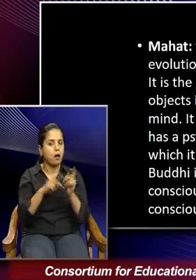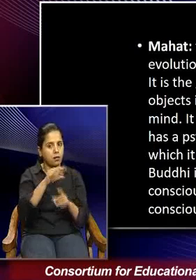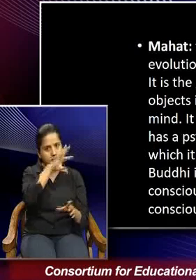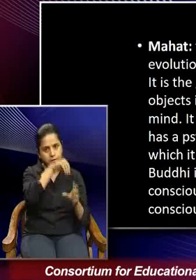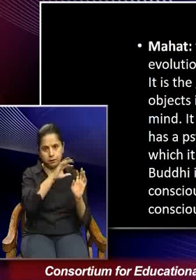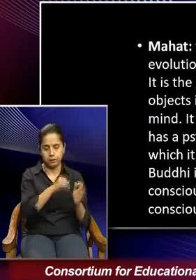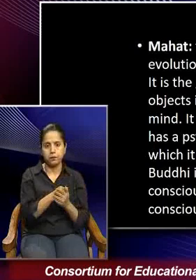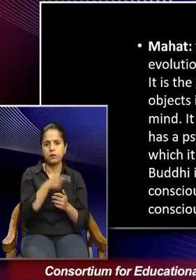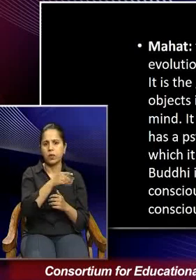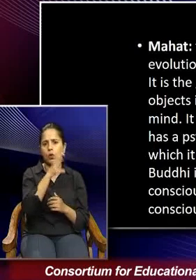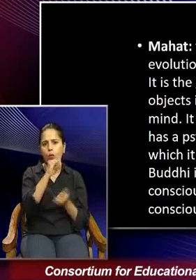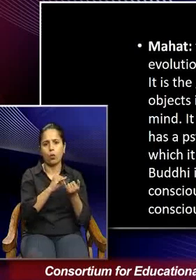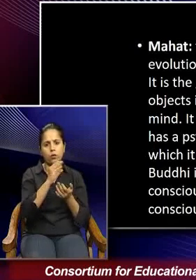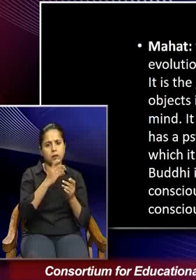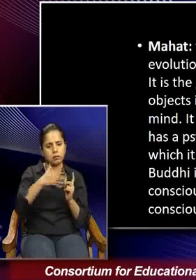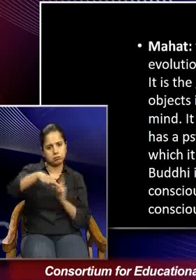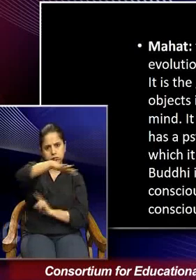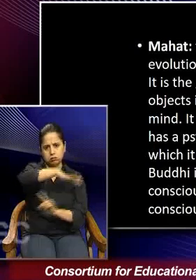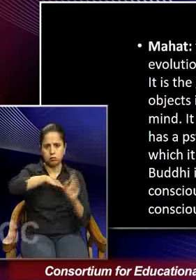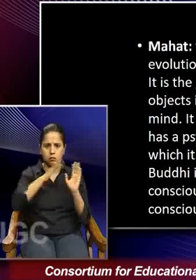It is cosmic in its nature,